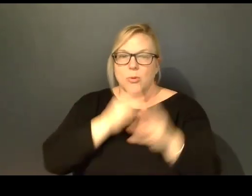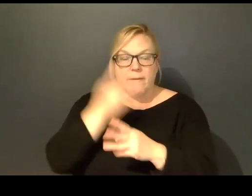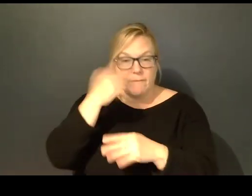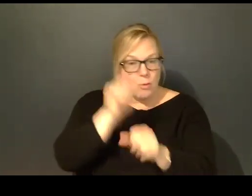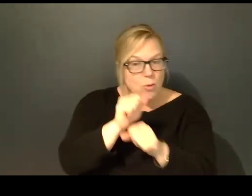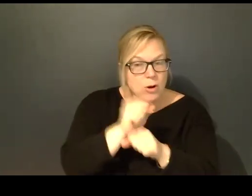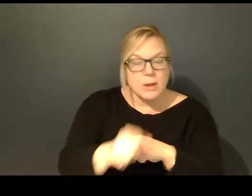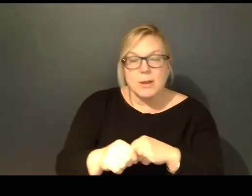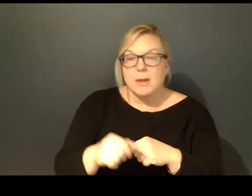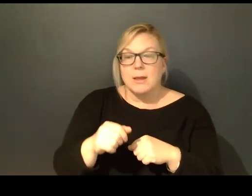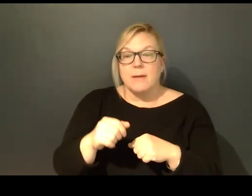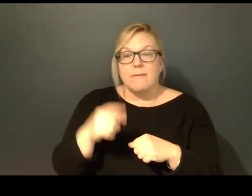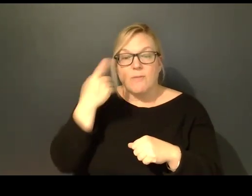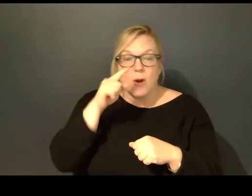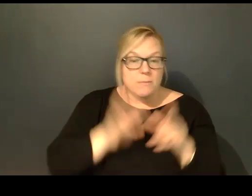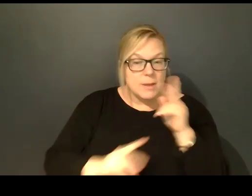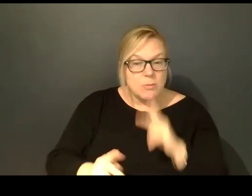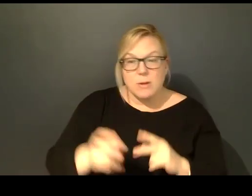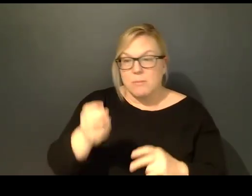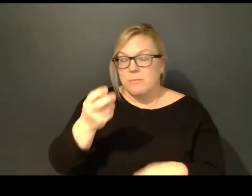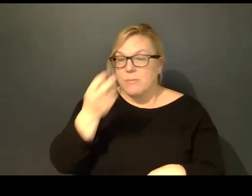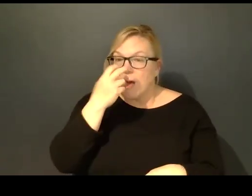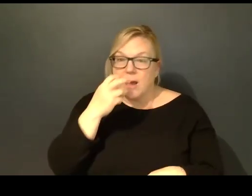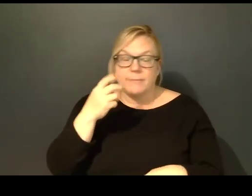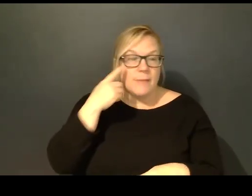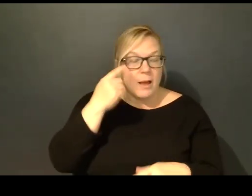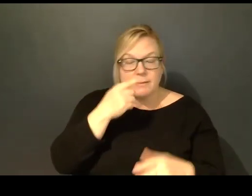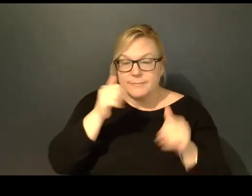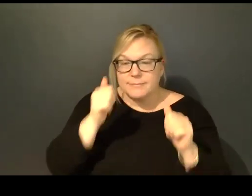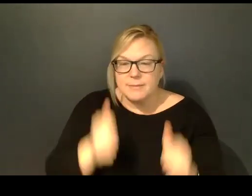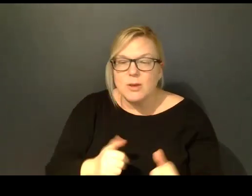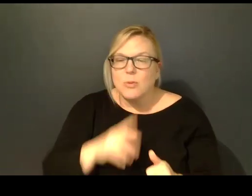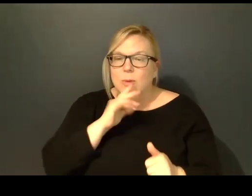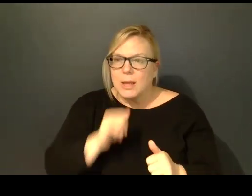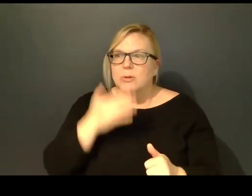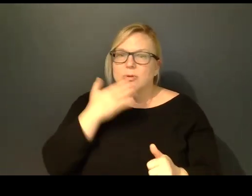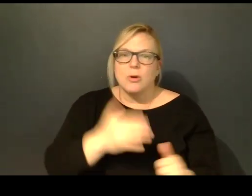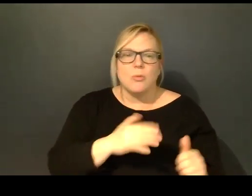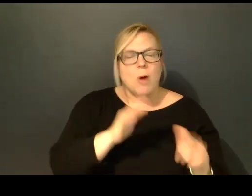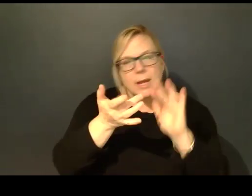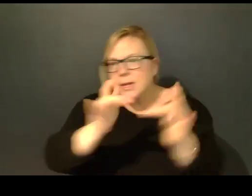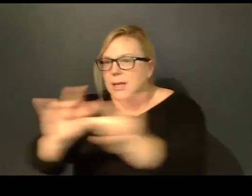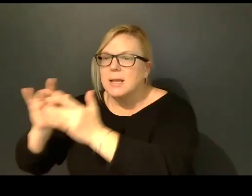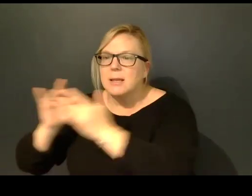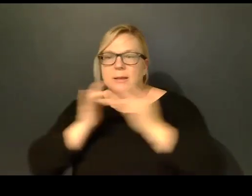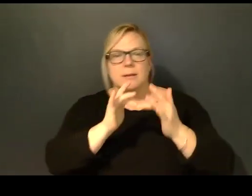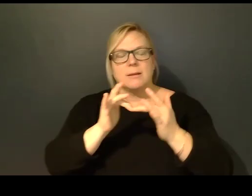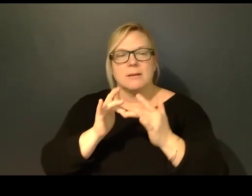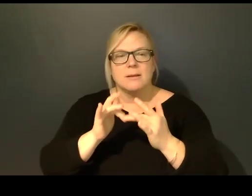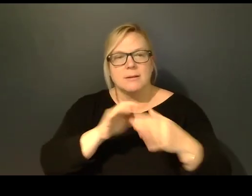blind or partially sighted, but connecting us all throughout the country, from coast to coast to coast.